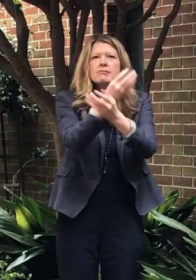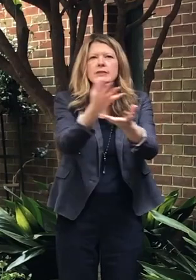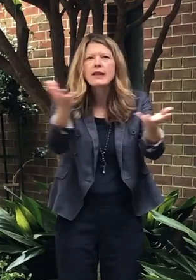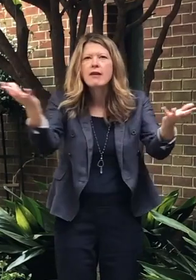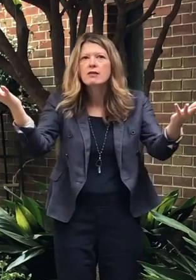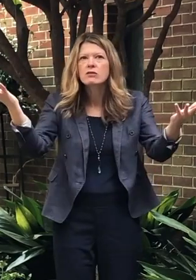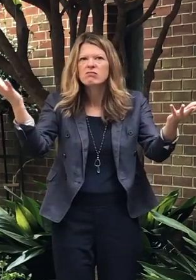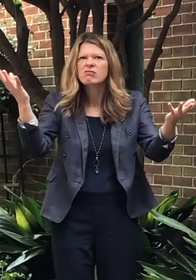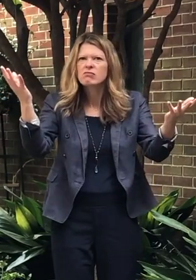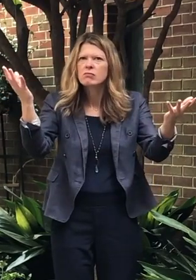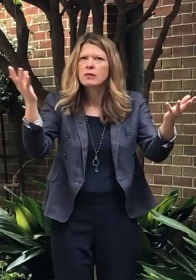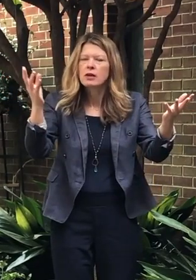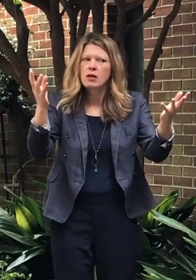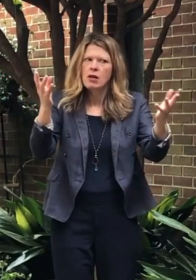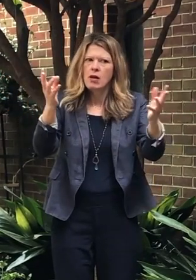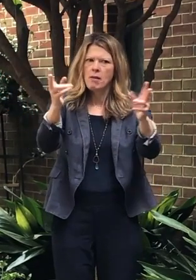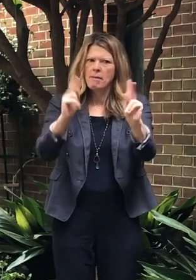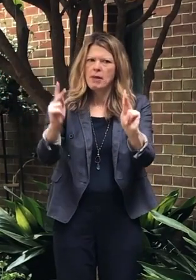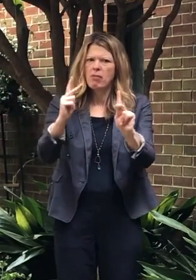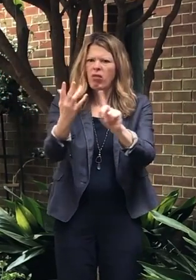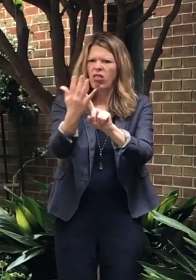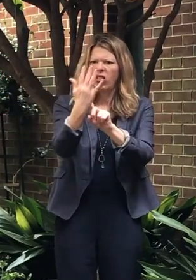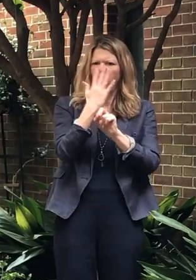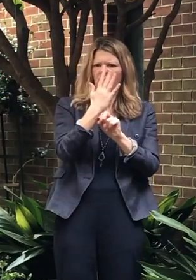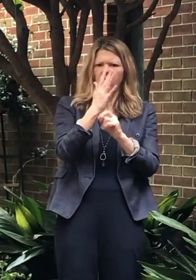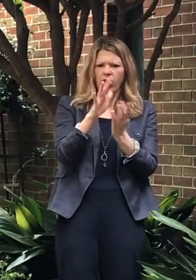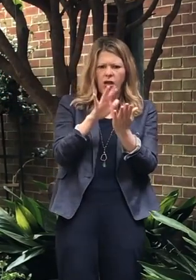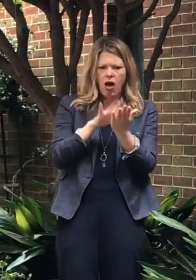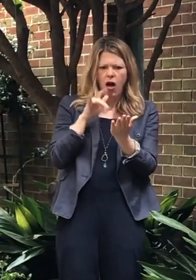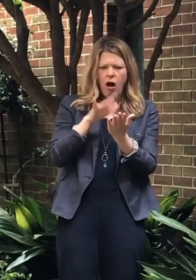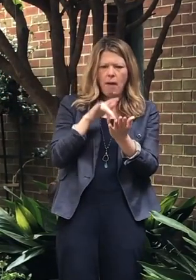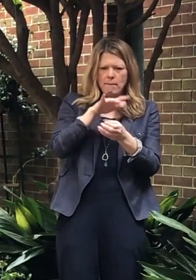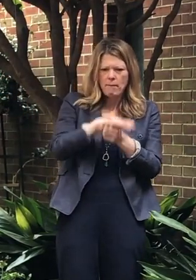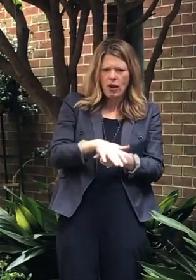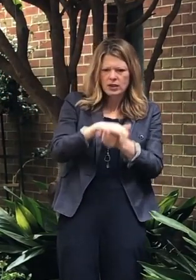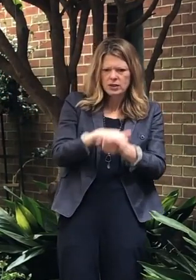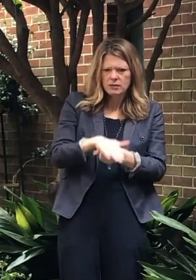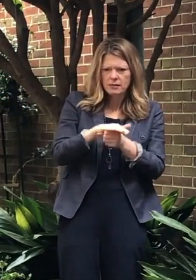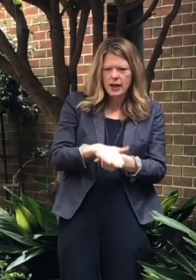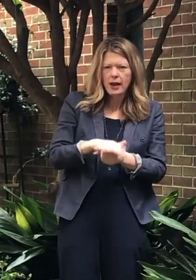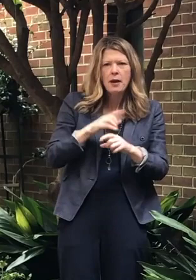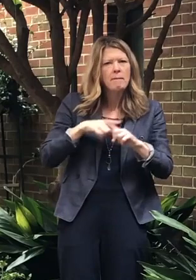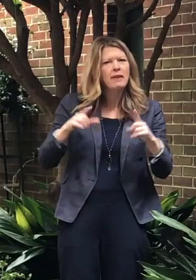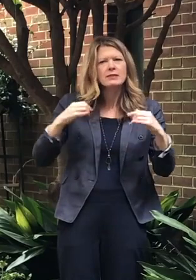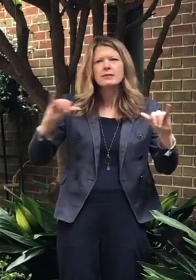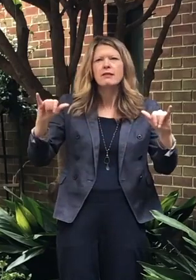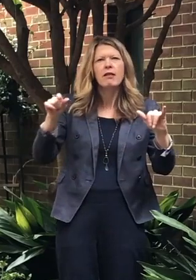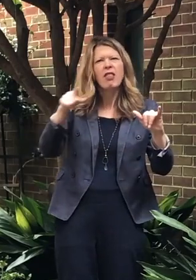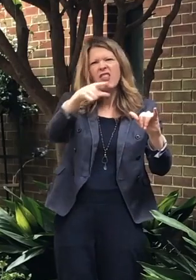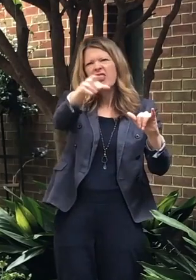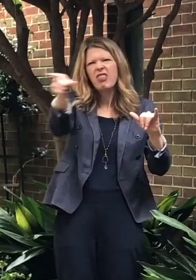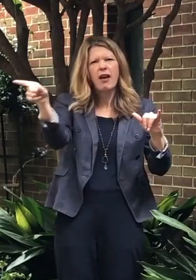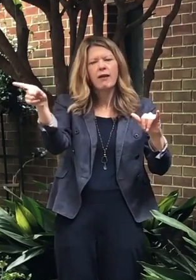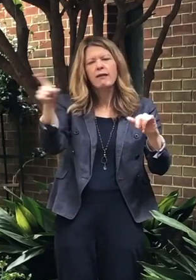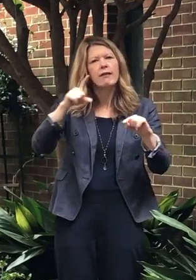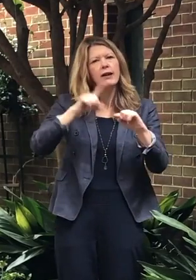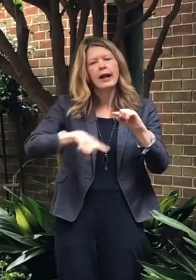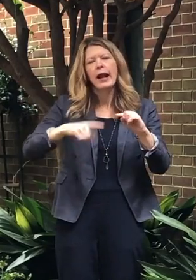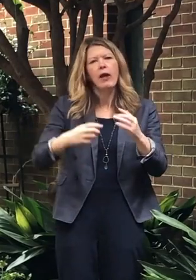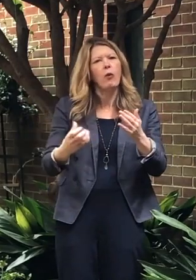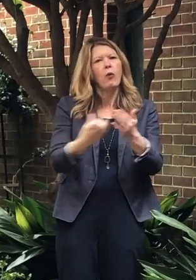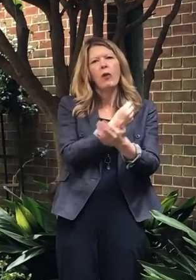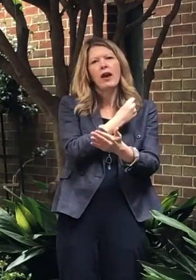Greatly have they oppressed me since my youth, but they have not prevailed against me.